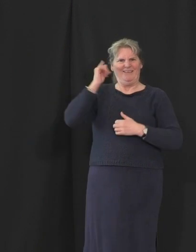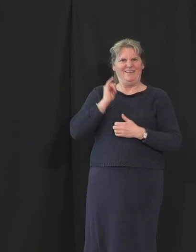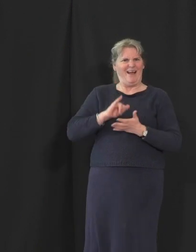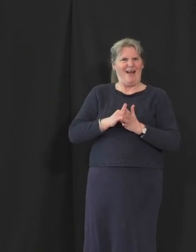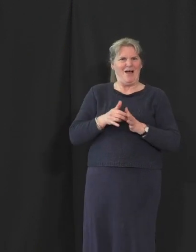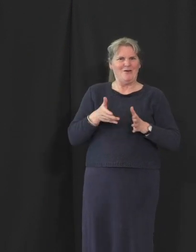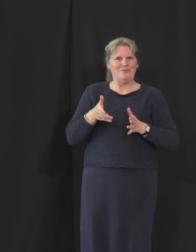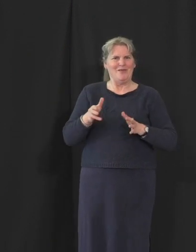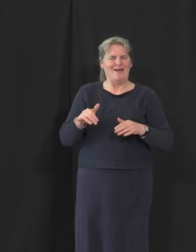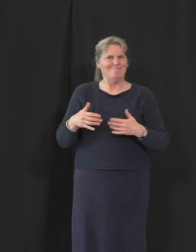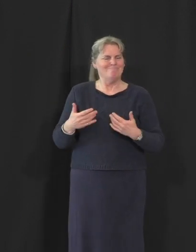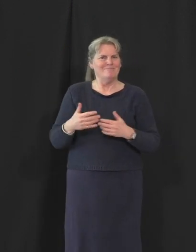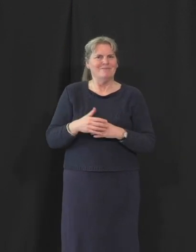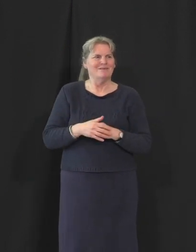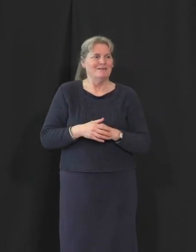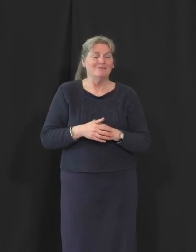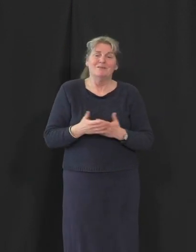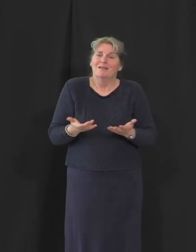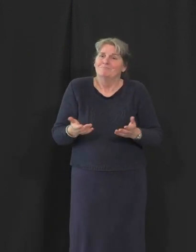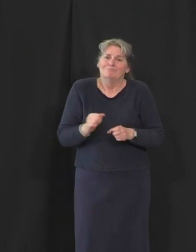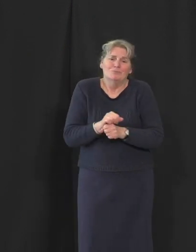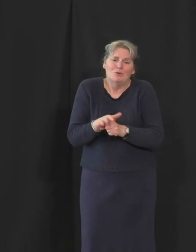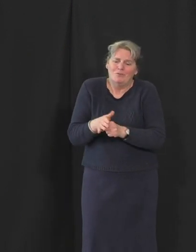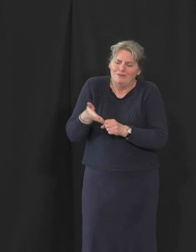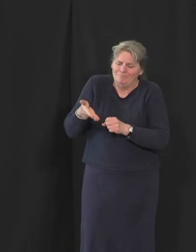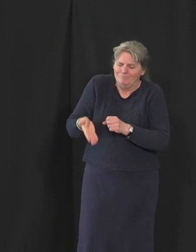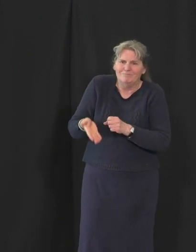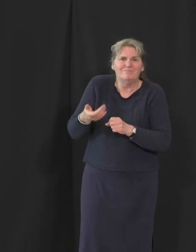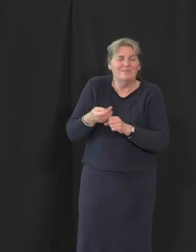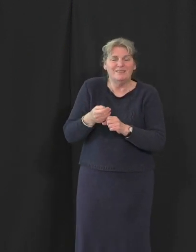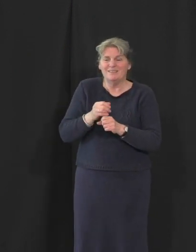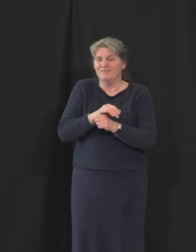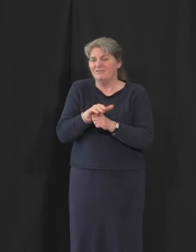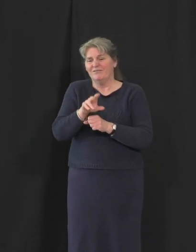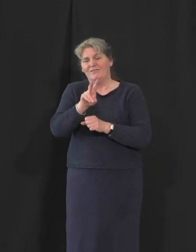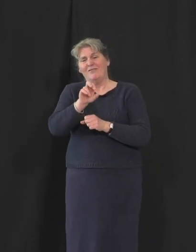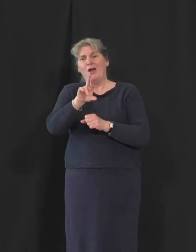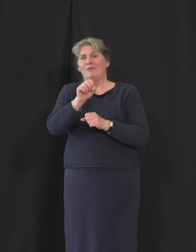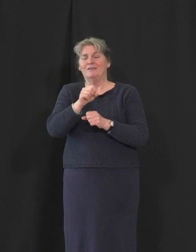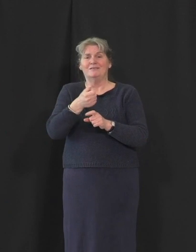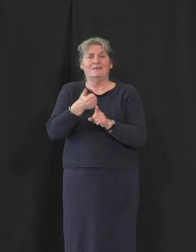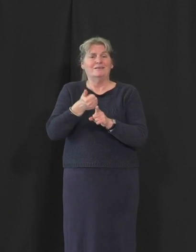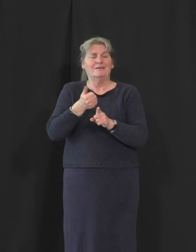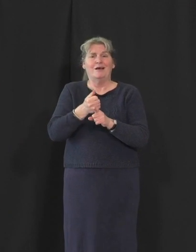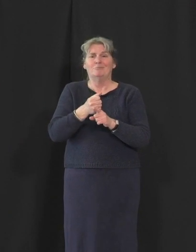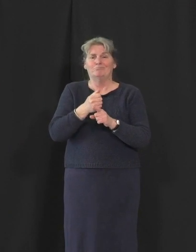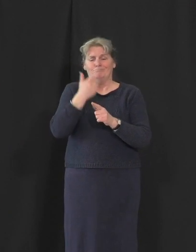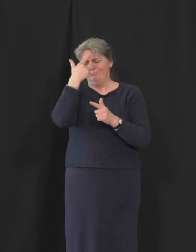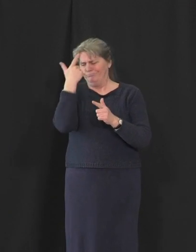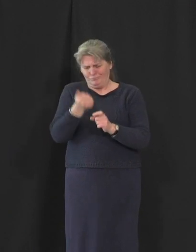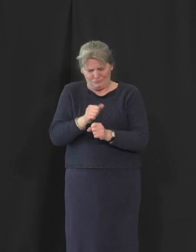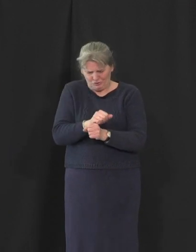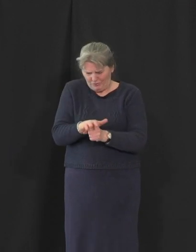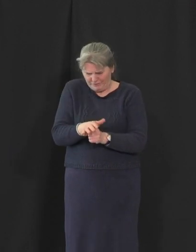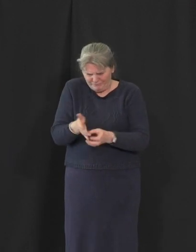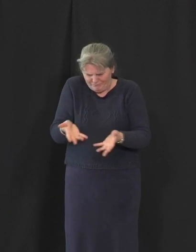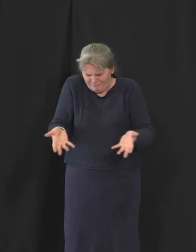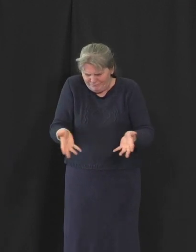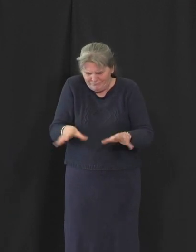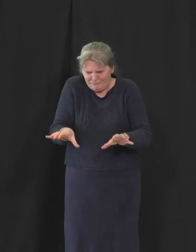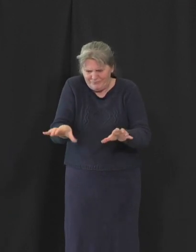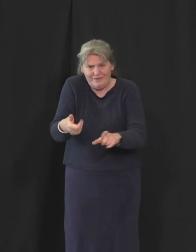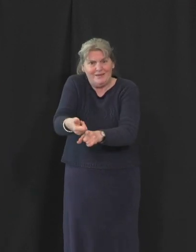us? But this is COVID. COVID is a virus that knows no borders. We have always